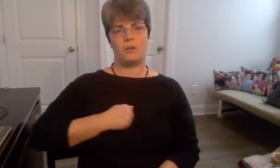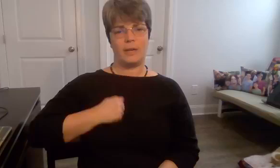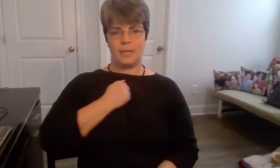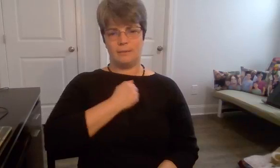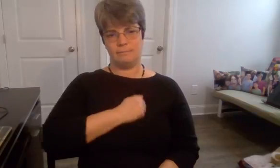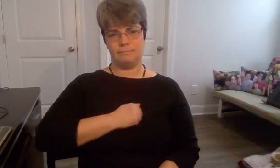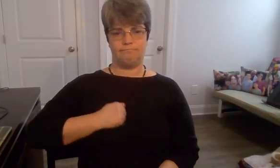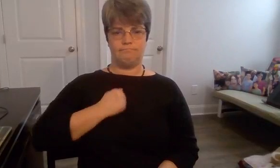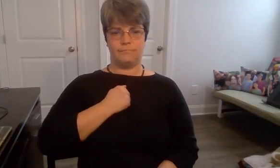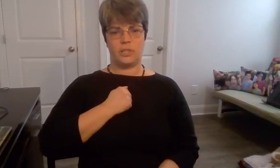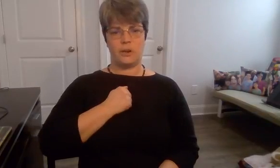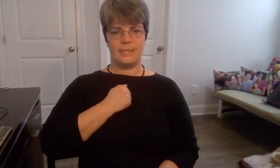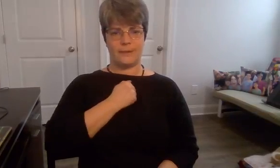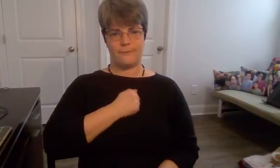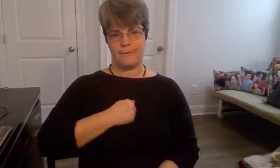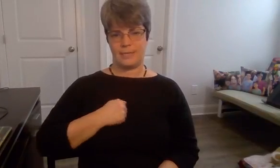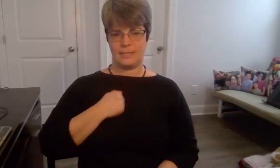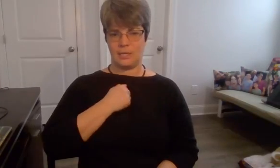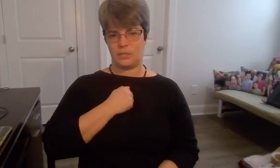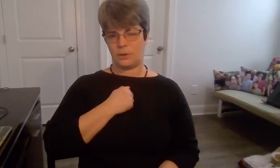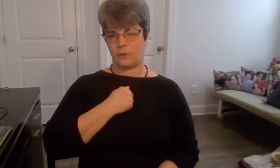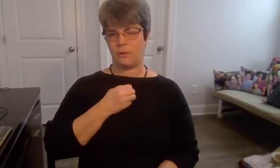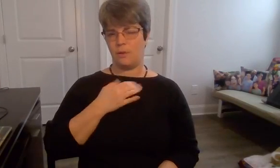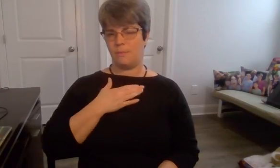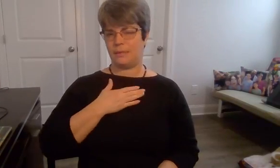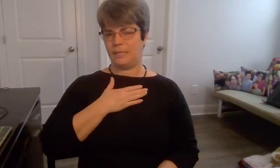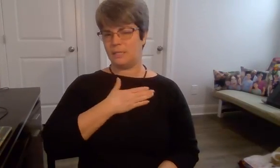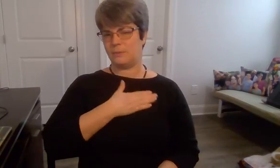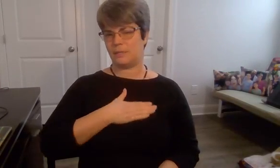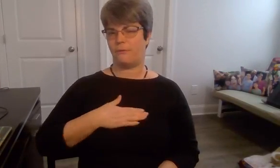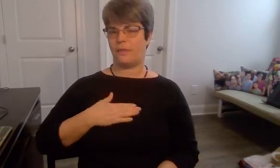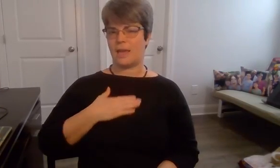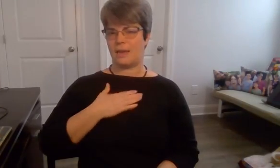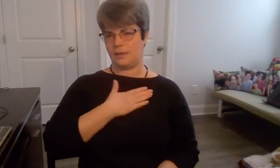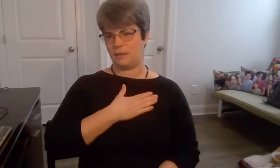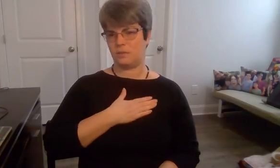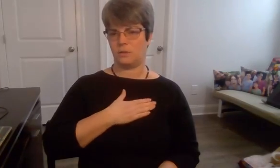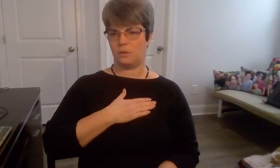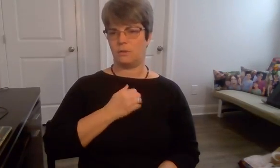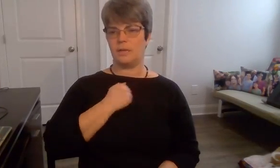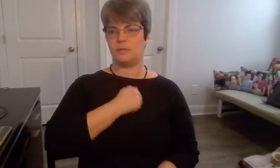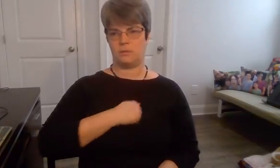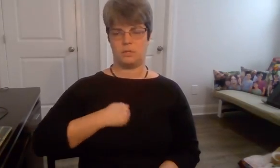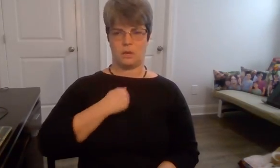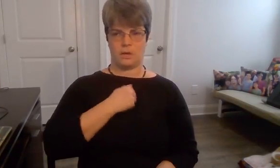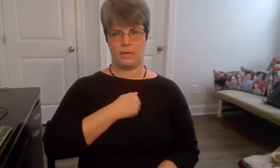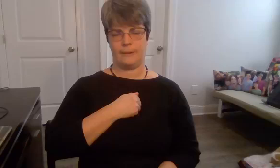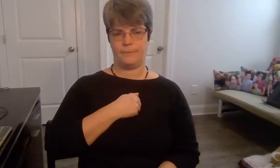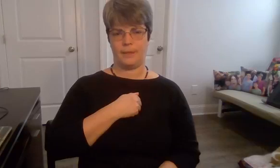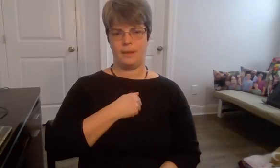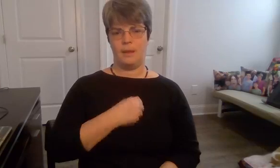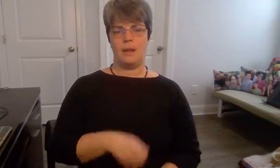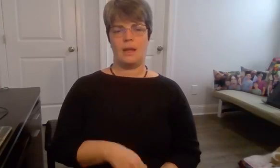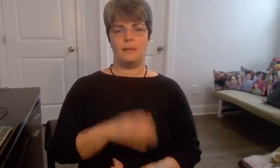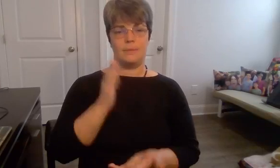Sorry. Sorry is a fist in a circle. Please was a flat hand in a circle. Okay, so sorry.